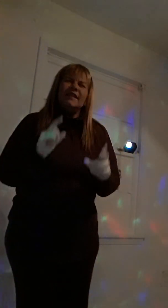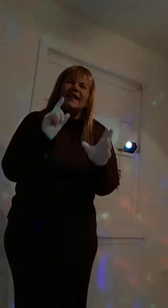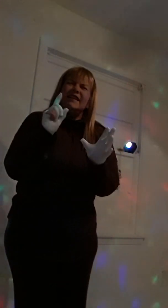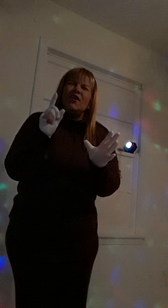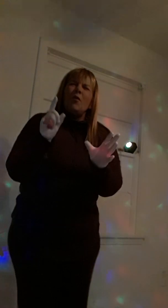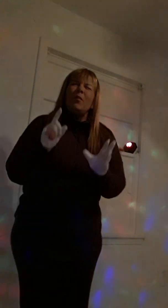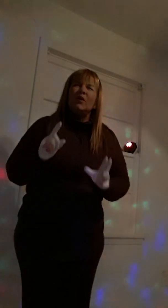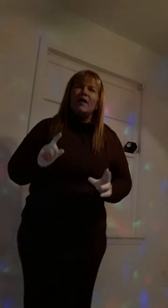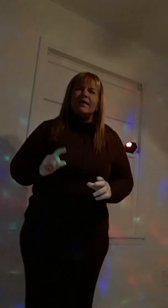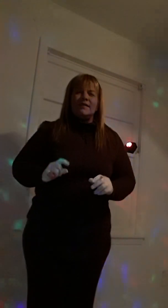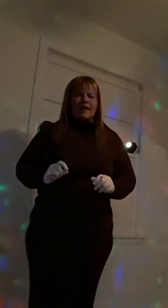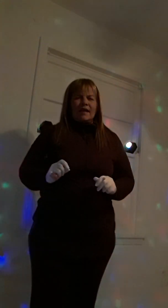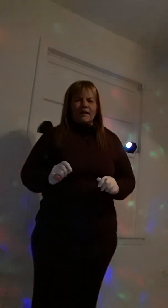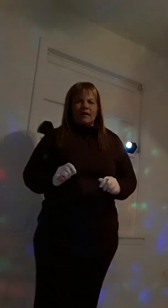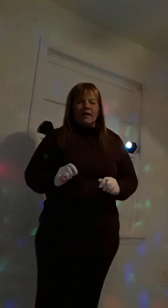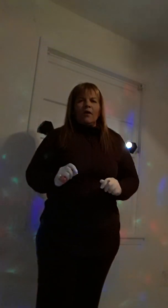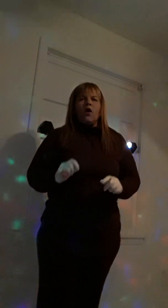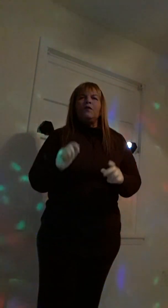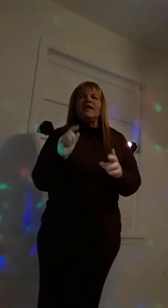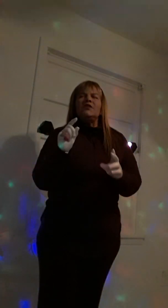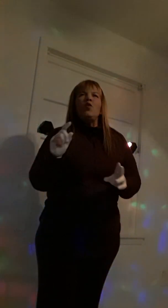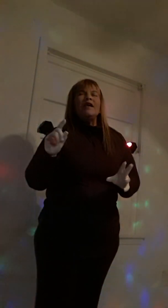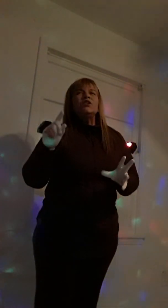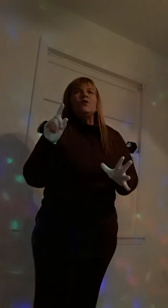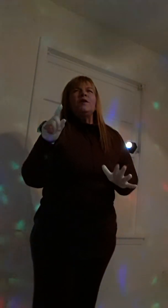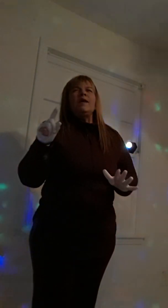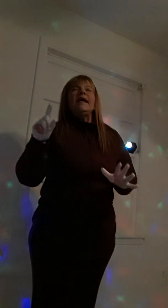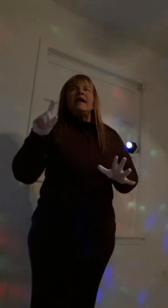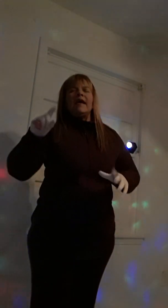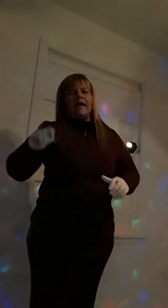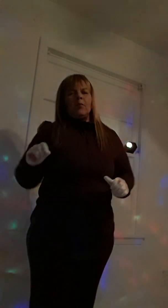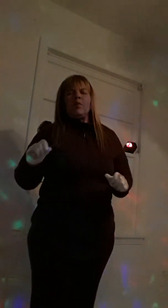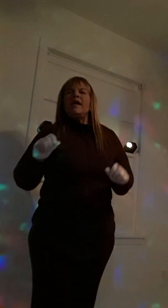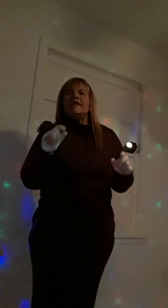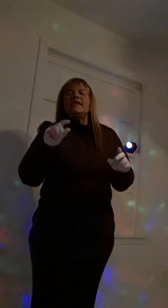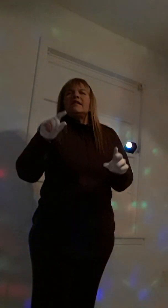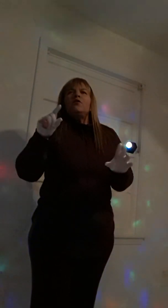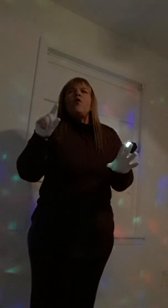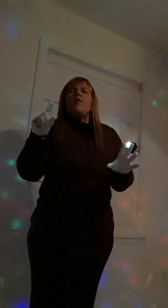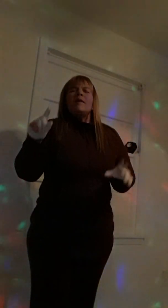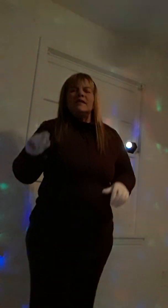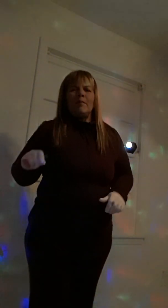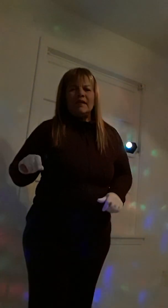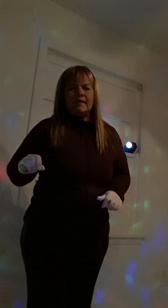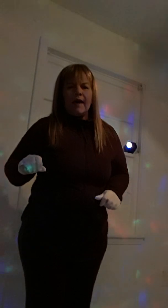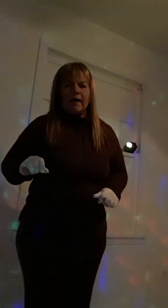de comportarse, of these ways of thinking, en estas formas de pensar.